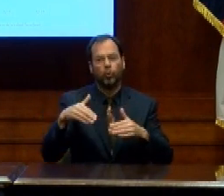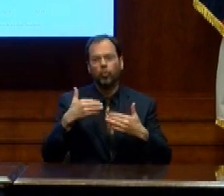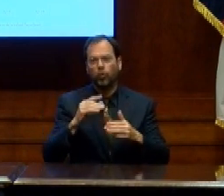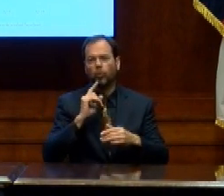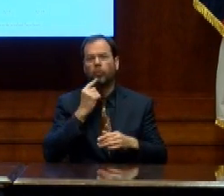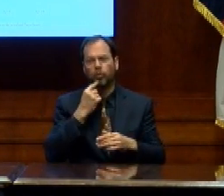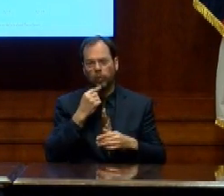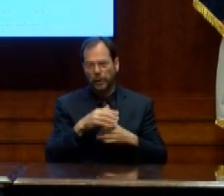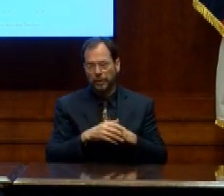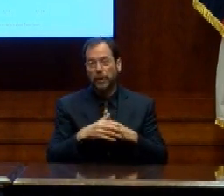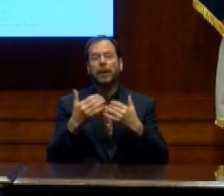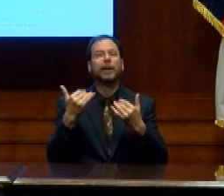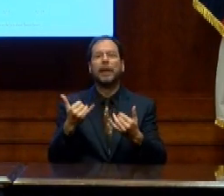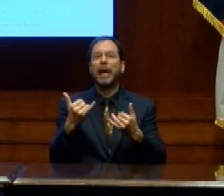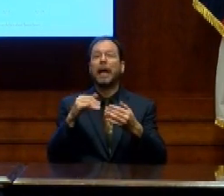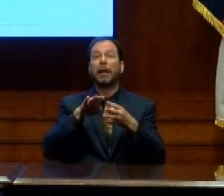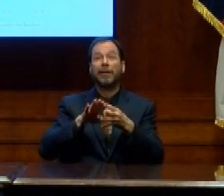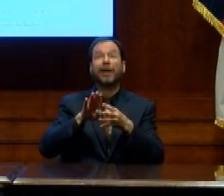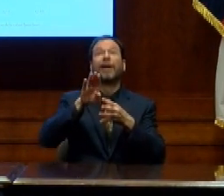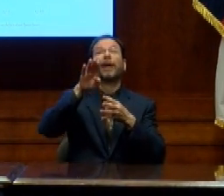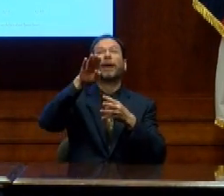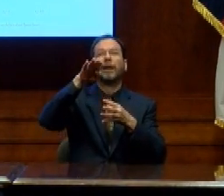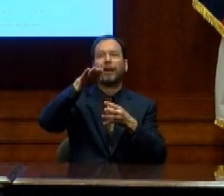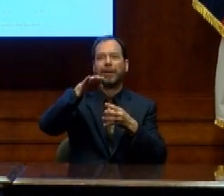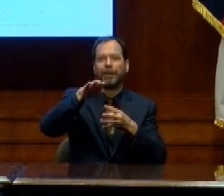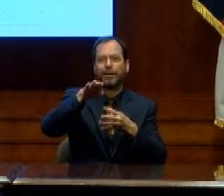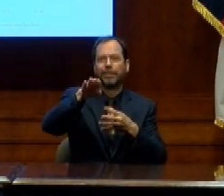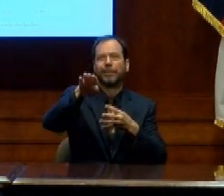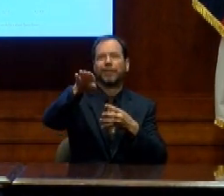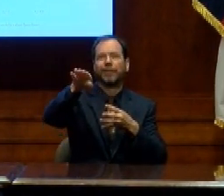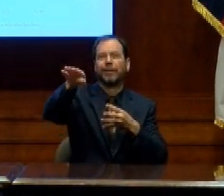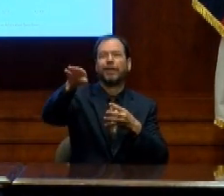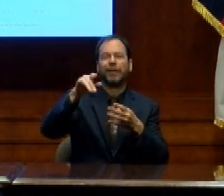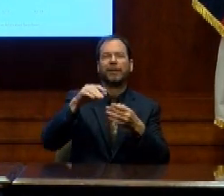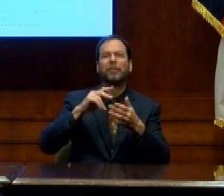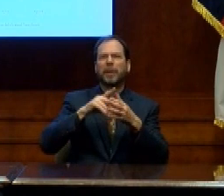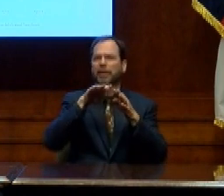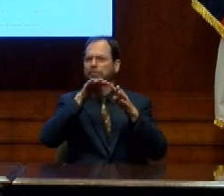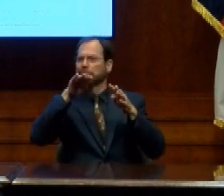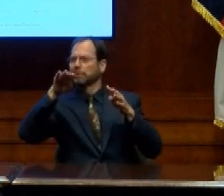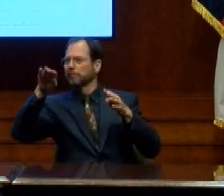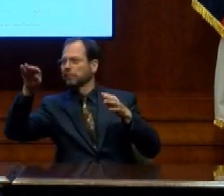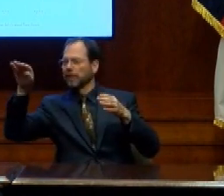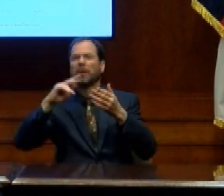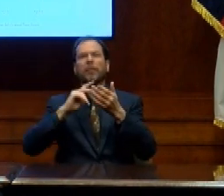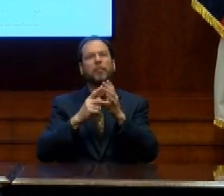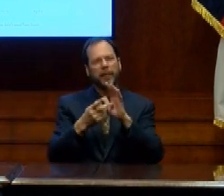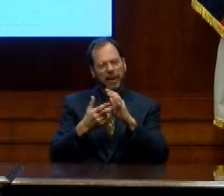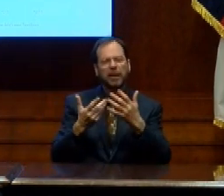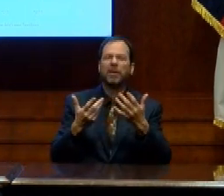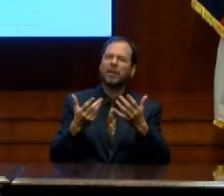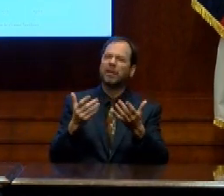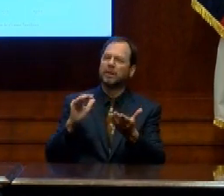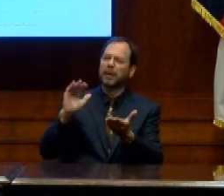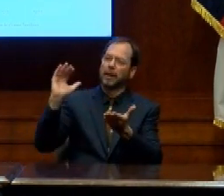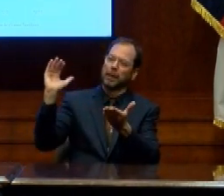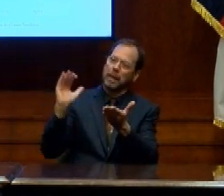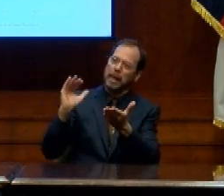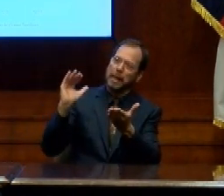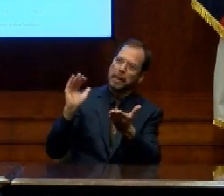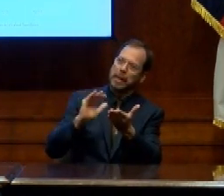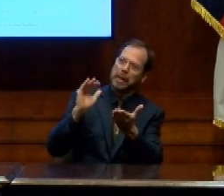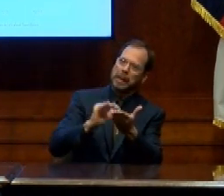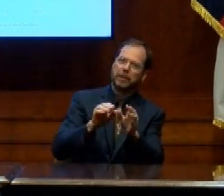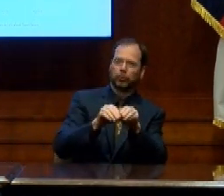up. As you can see now, the angle is laying down more. That means that we are beginning to slow